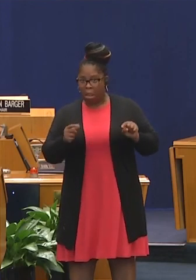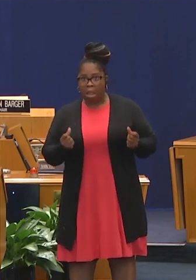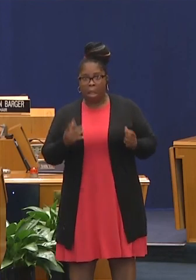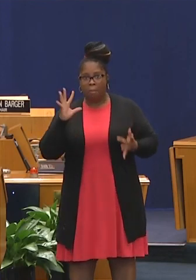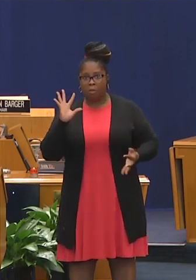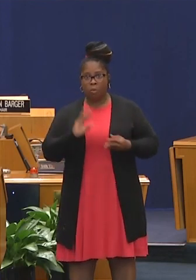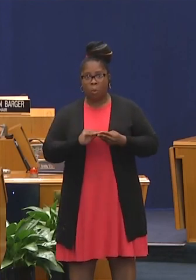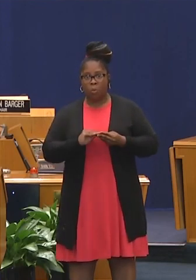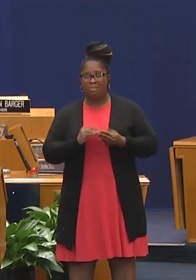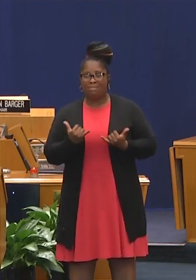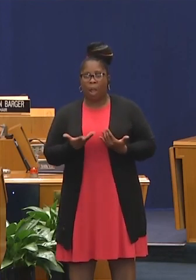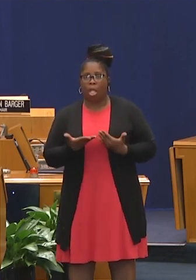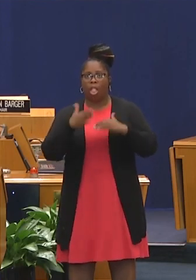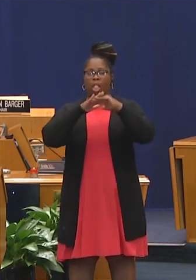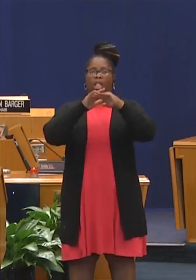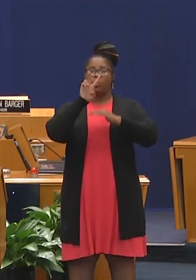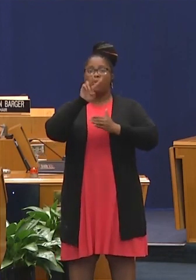has risen to